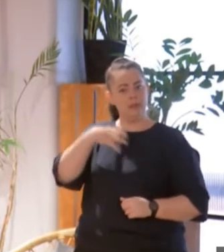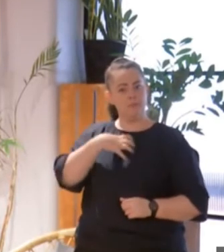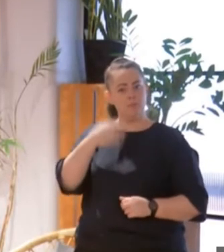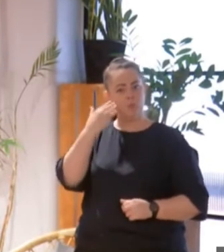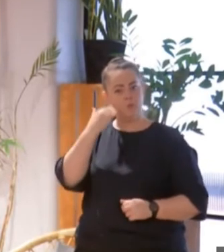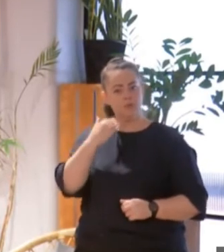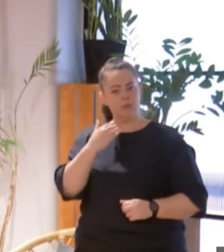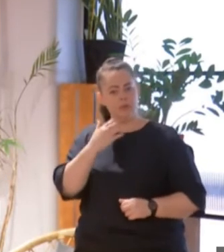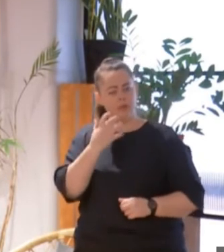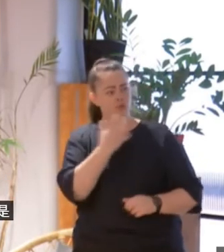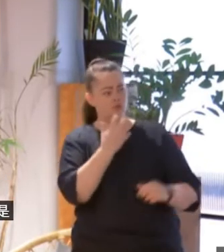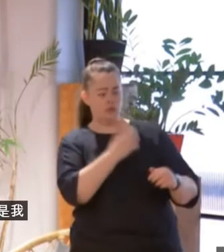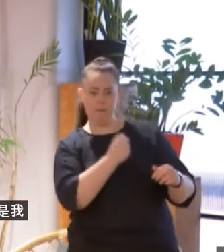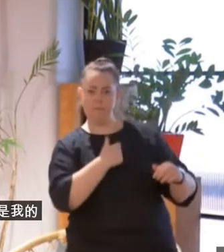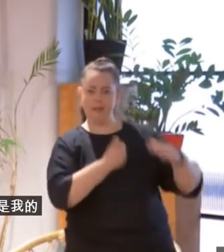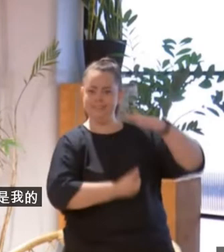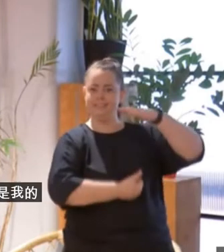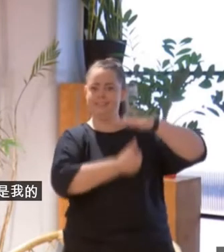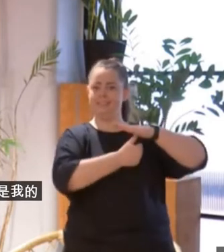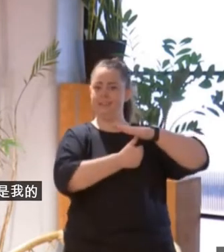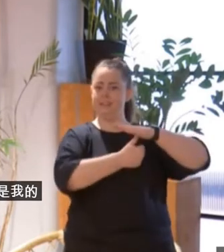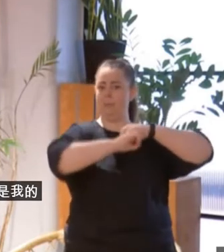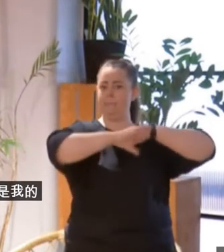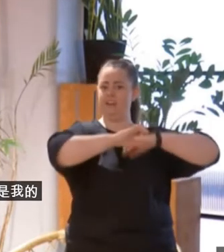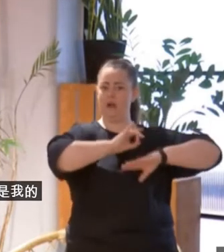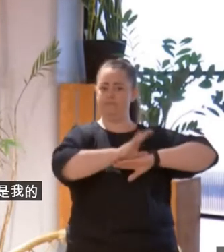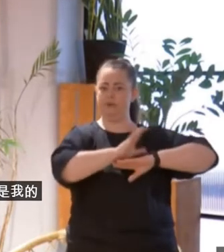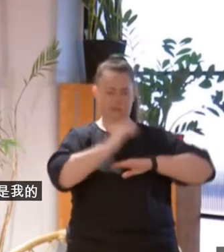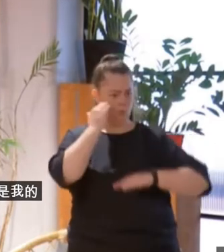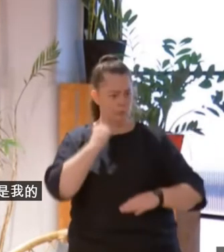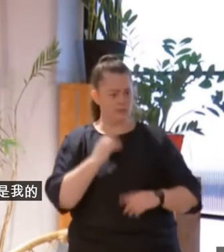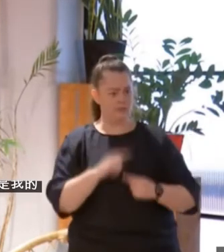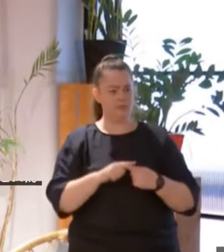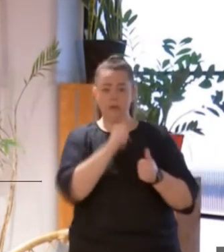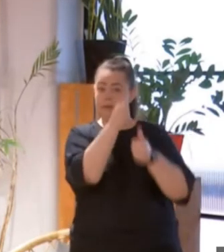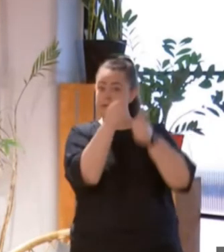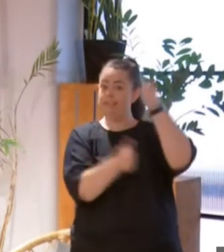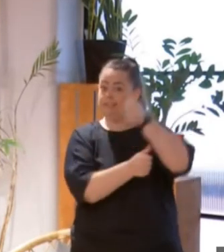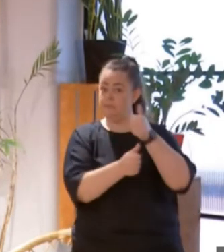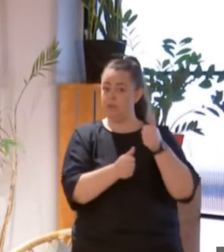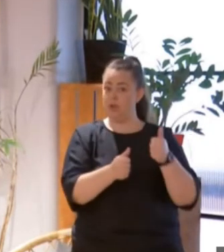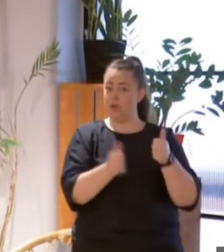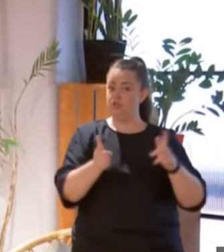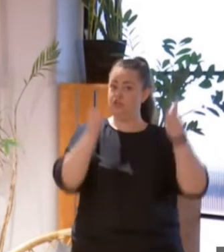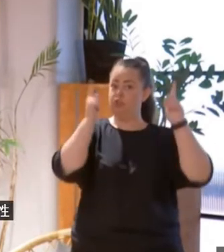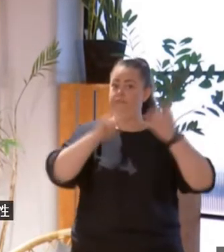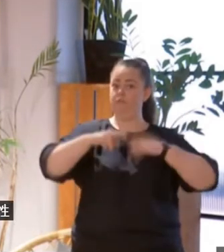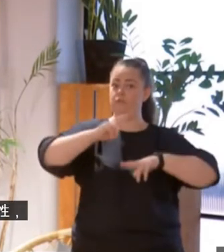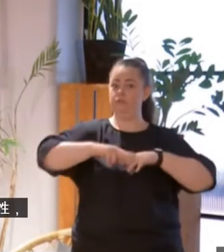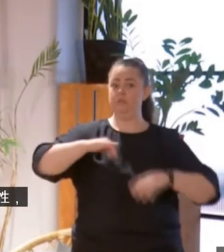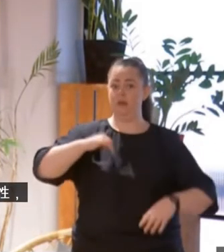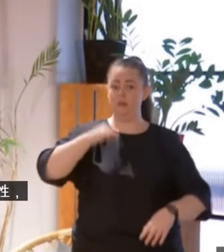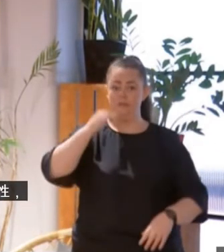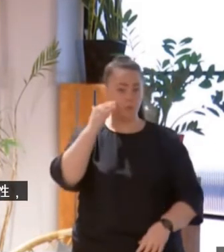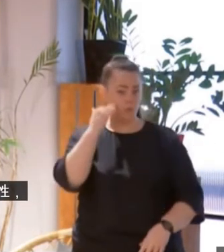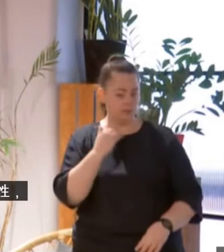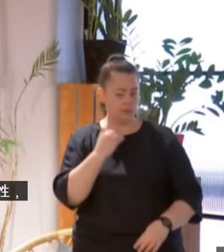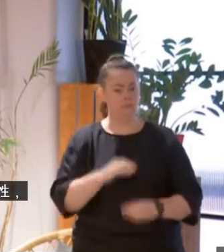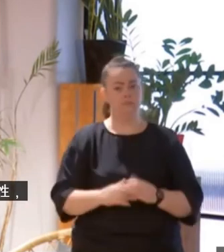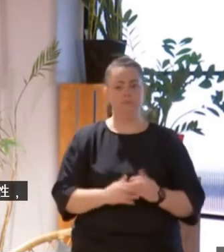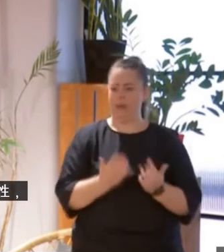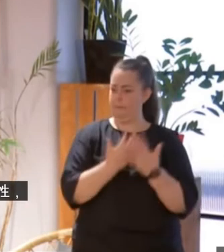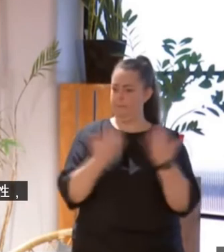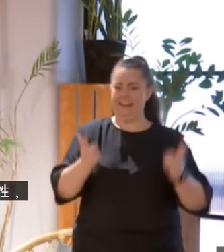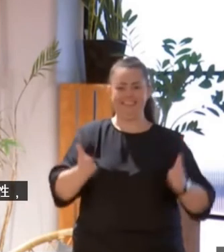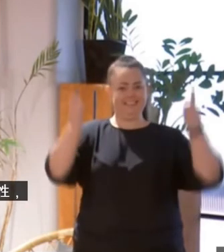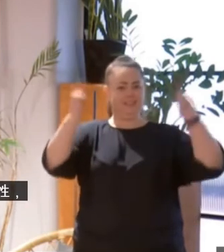Well, so my senior media advisor is my senior media advisor is a woman. My deputy chief of staff is a woman. I have senior women in my